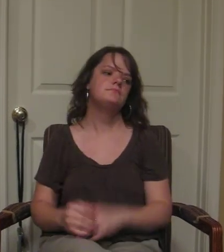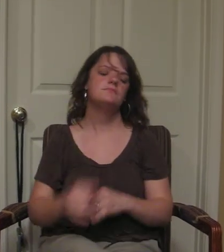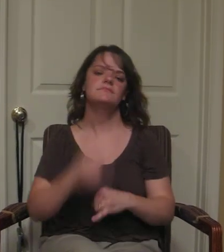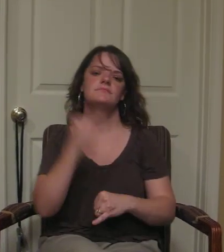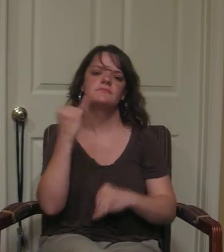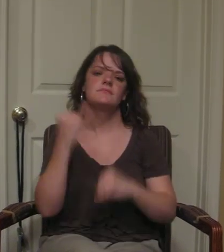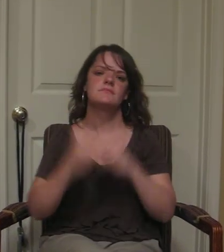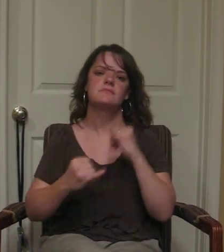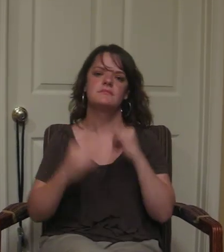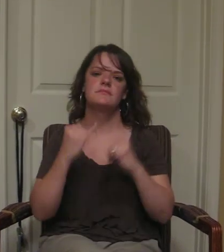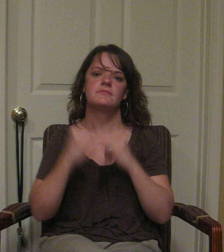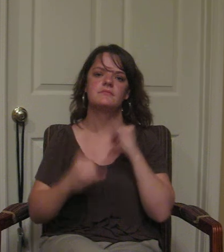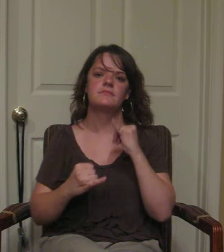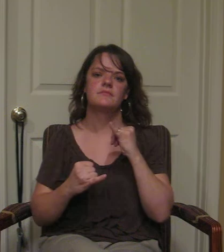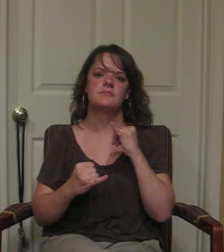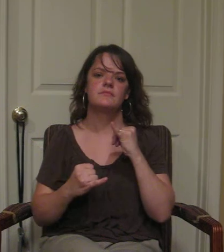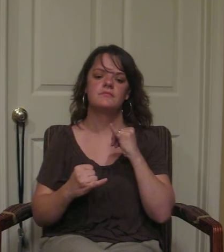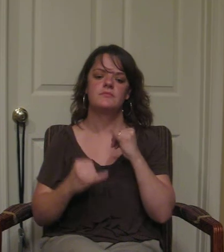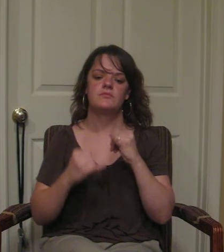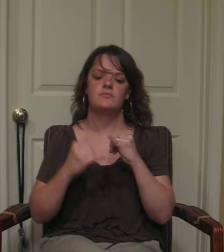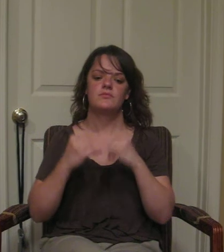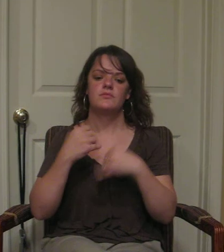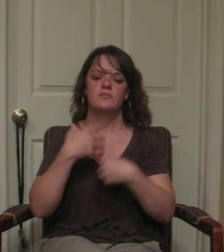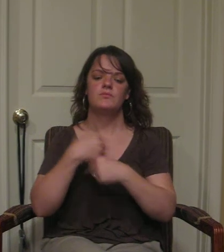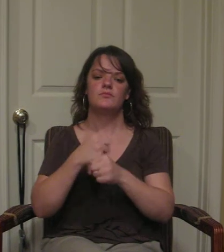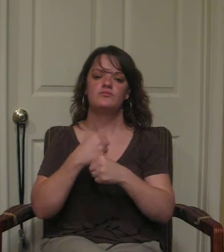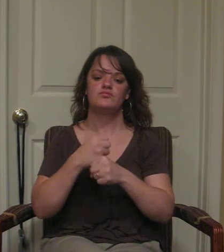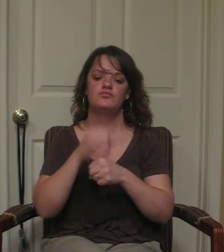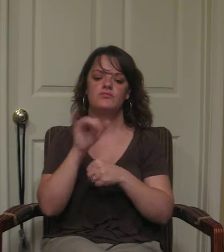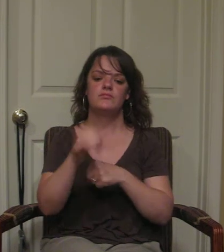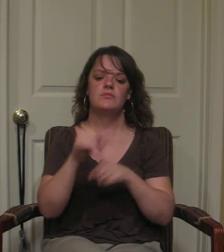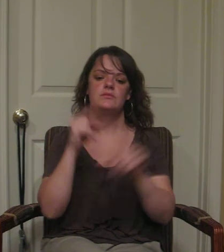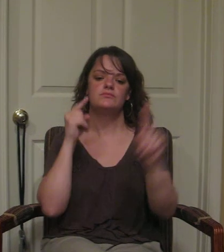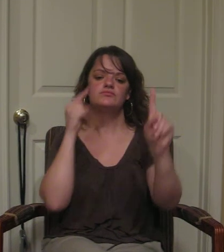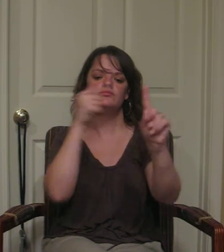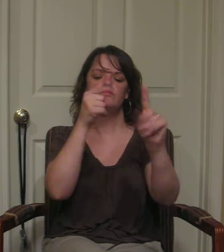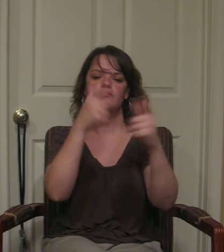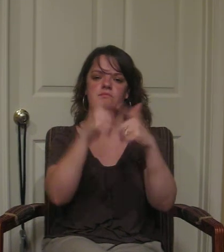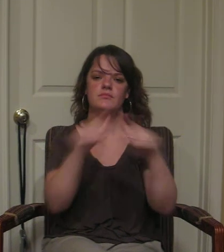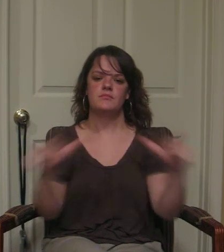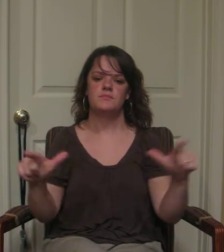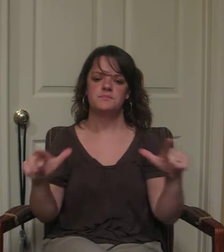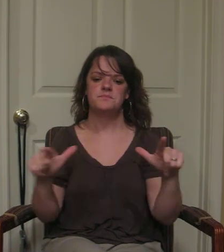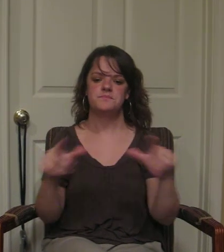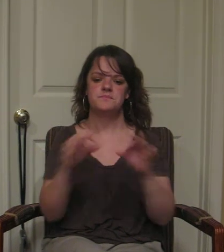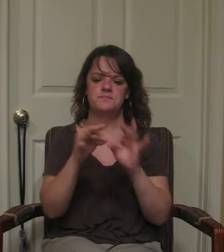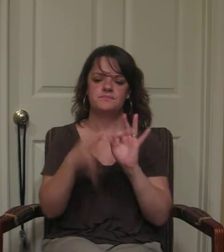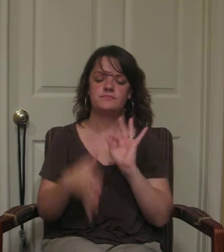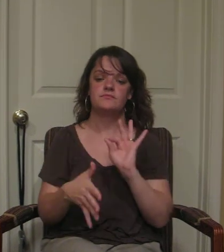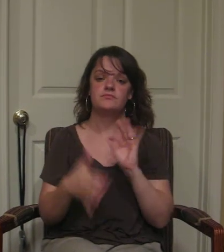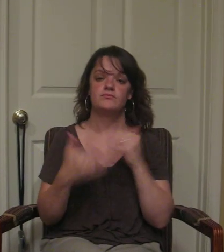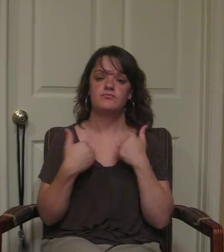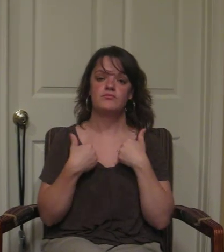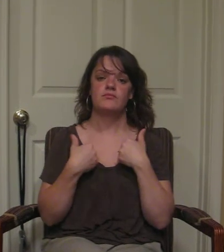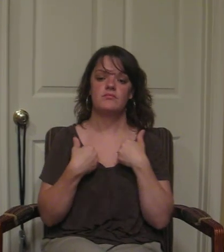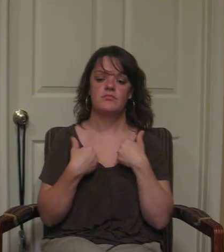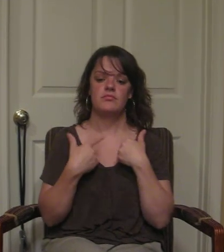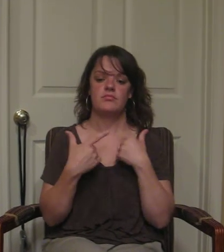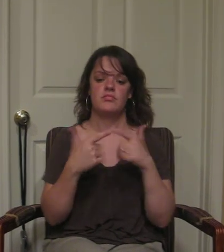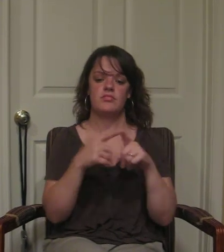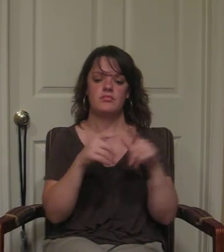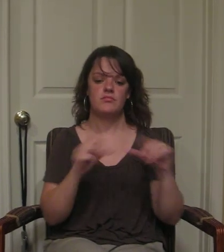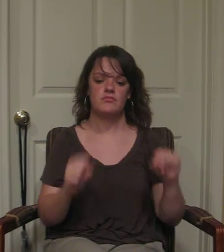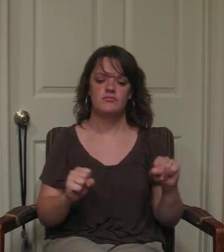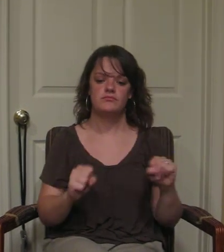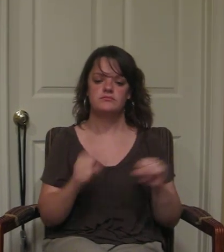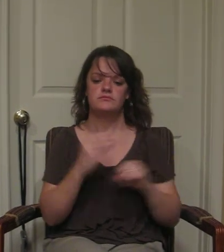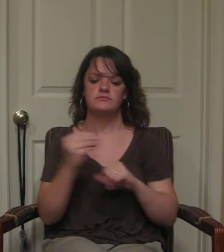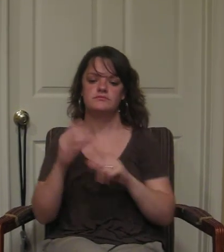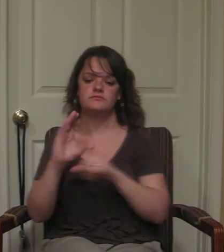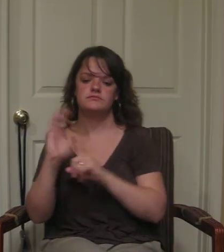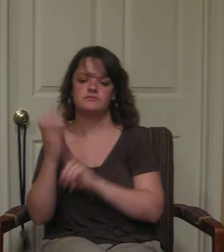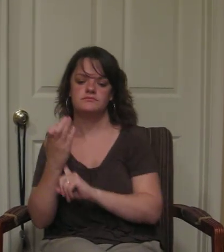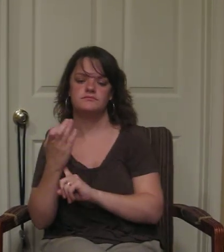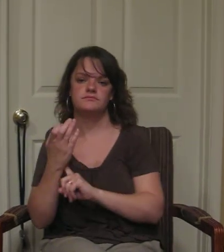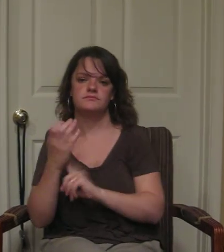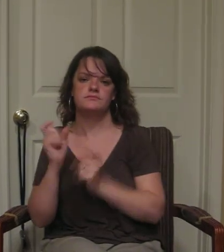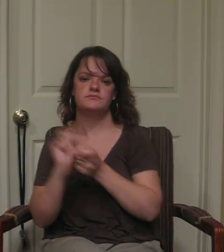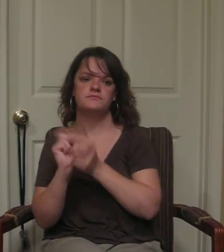is to produce the target language interpretation. Under that we have linguistics and cultural adaptations, which is